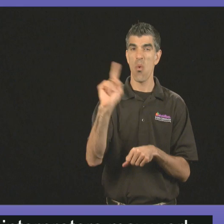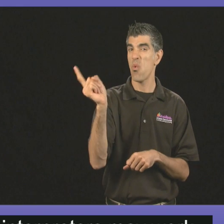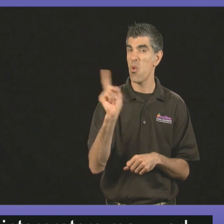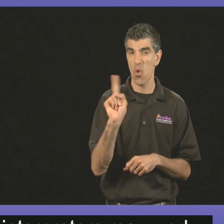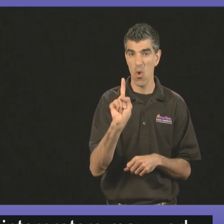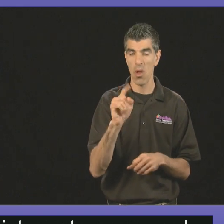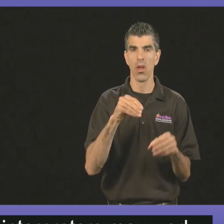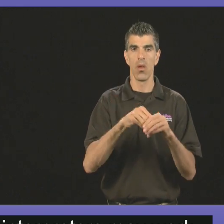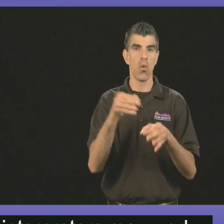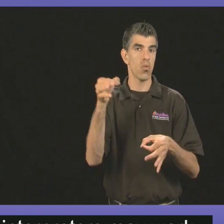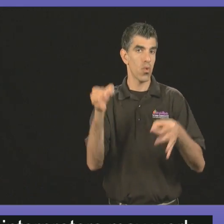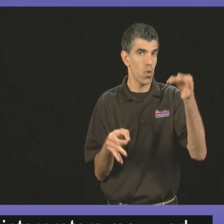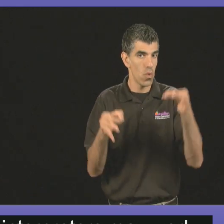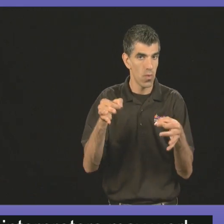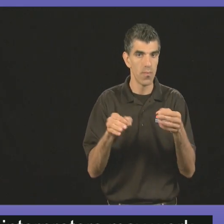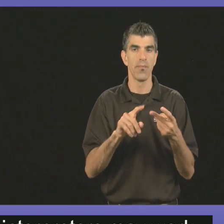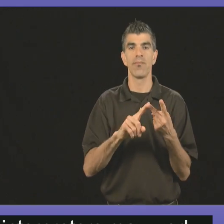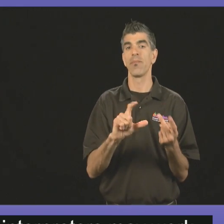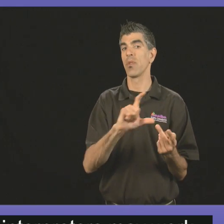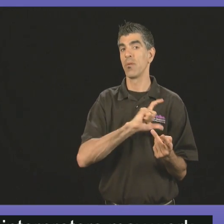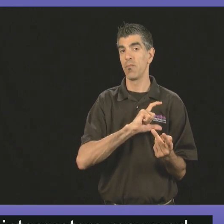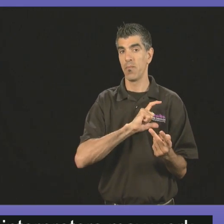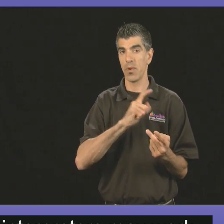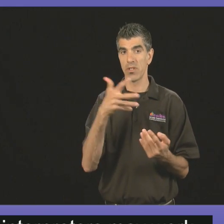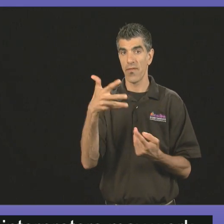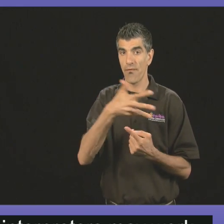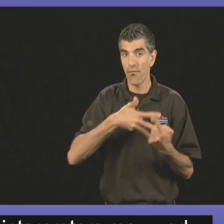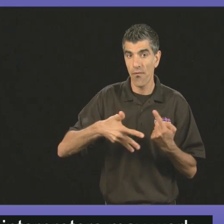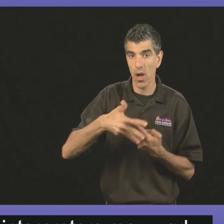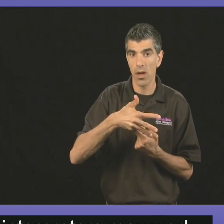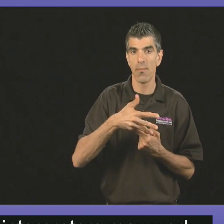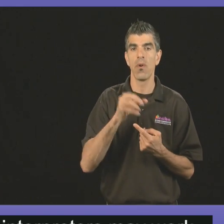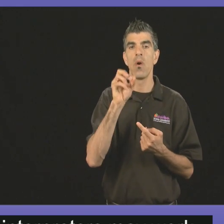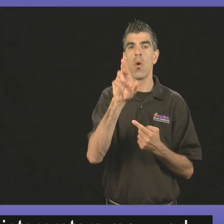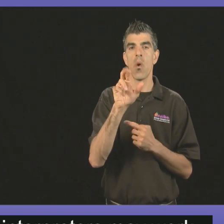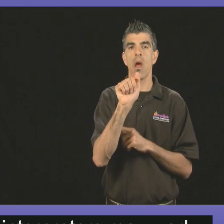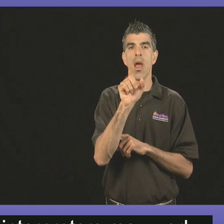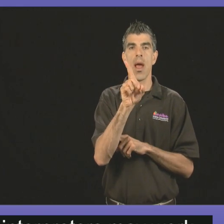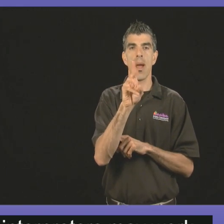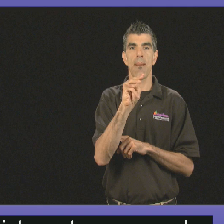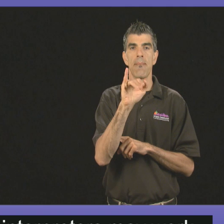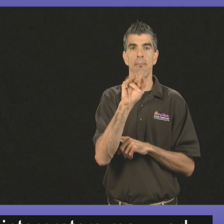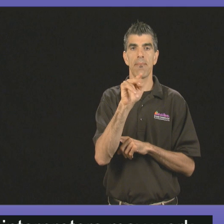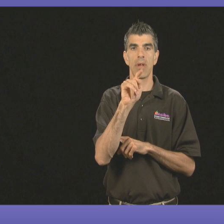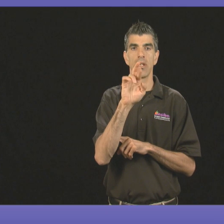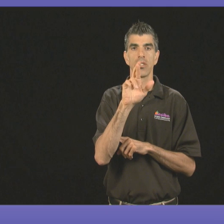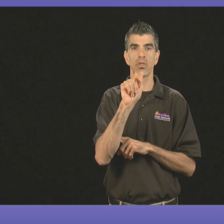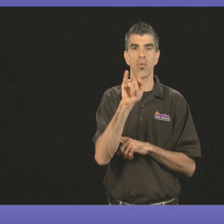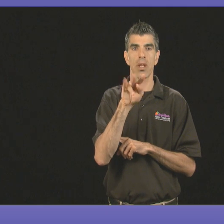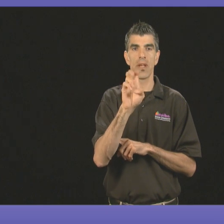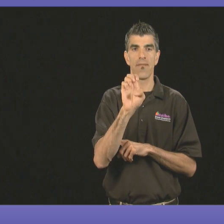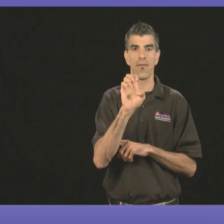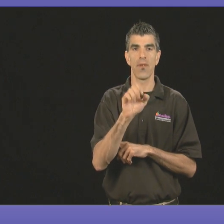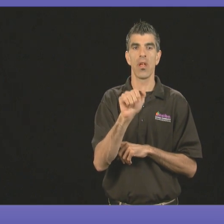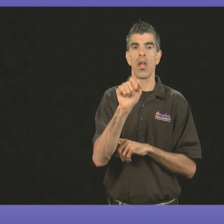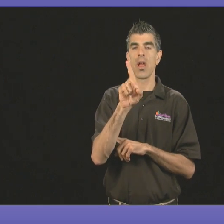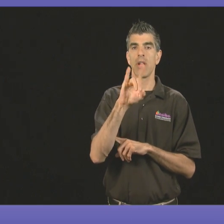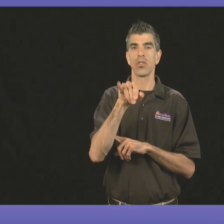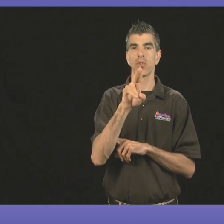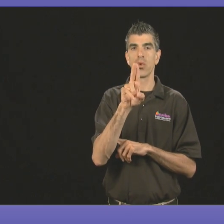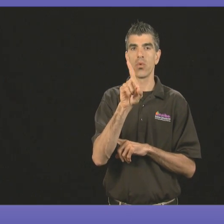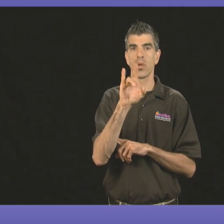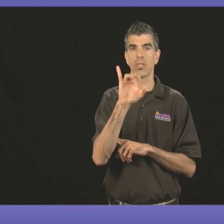legal interpreters may work in court settings, police environments, or